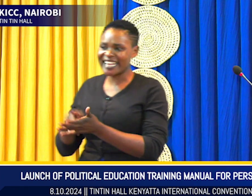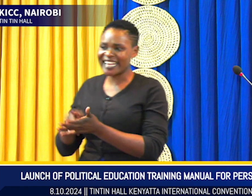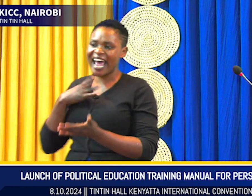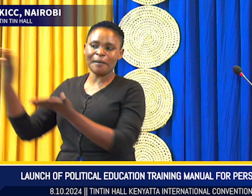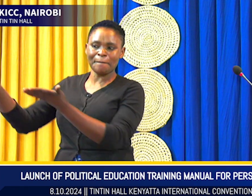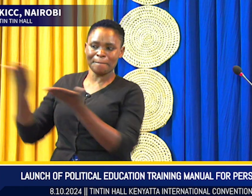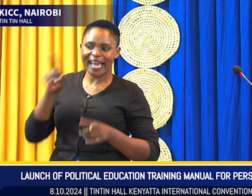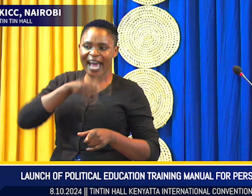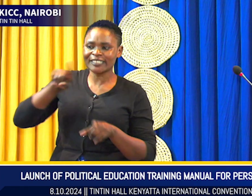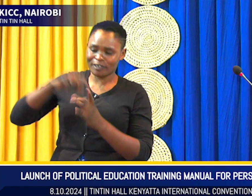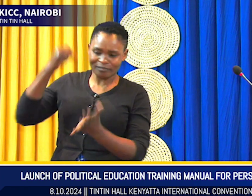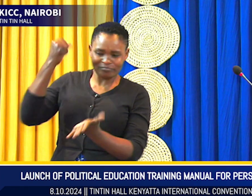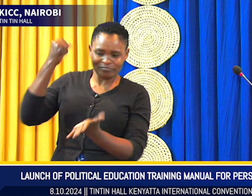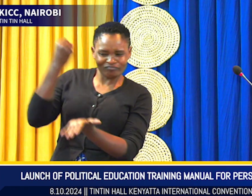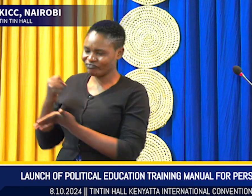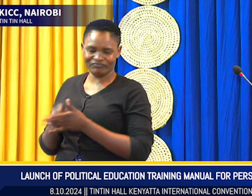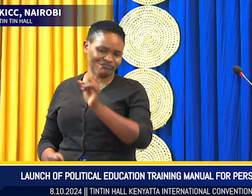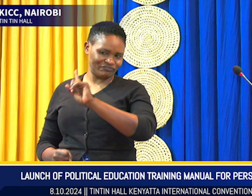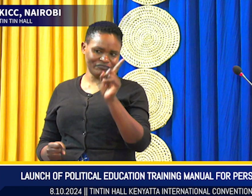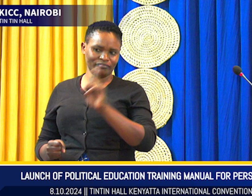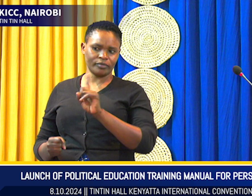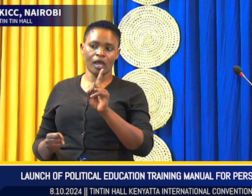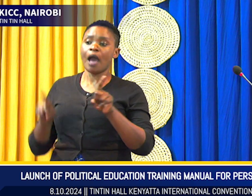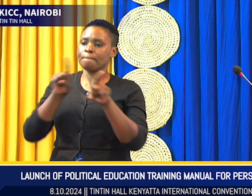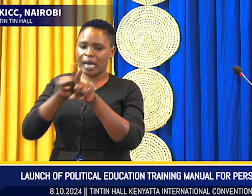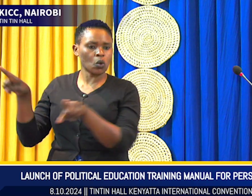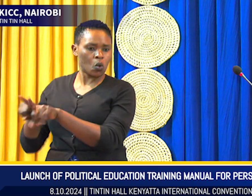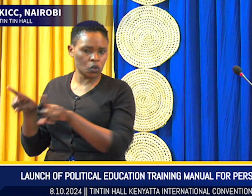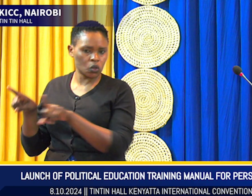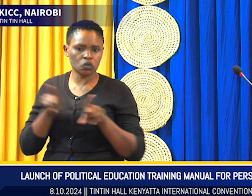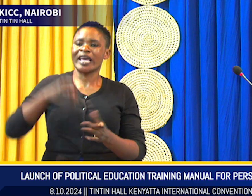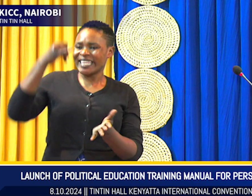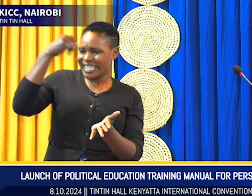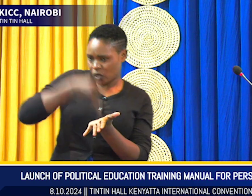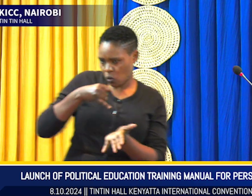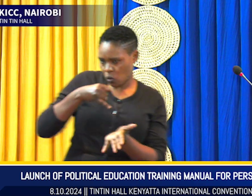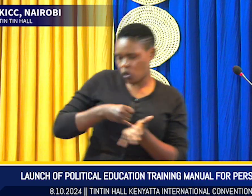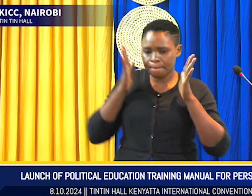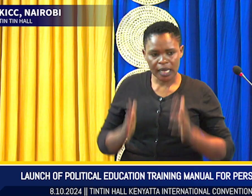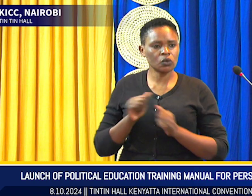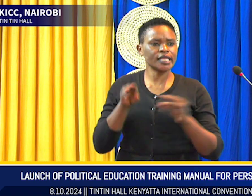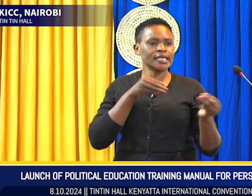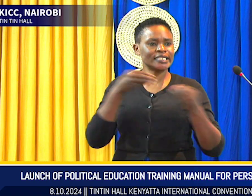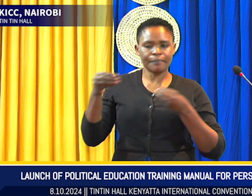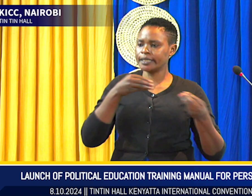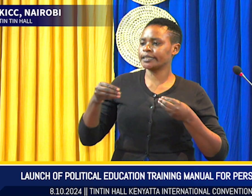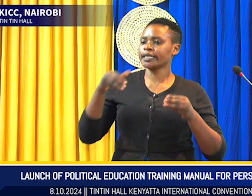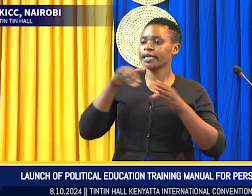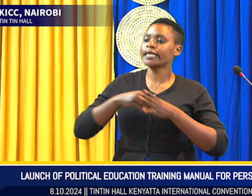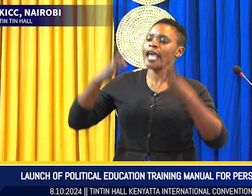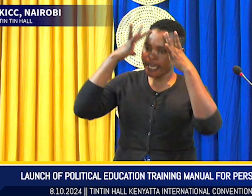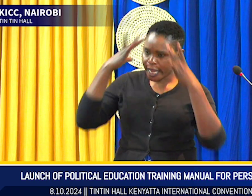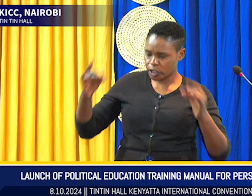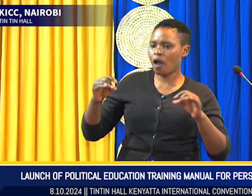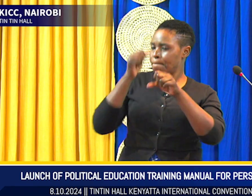Not just registering and bringing the members, but also to be inclusive to